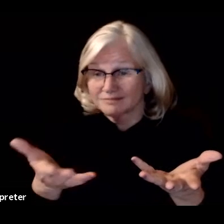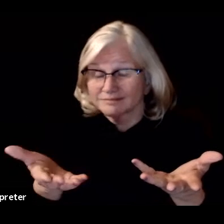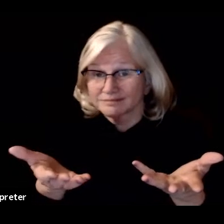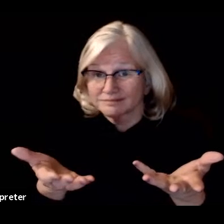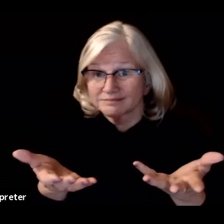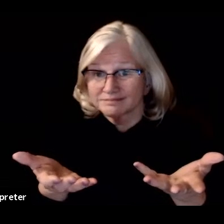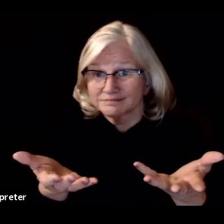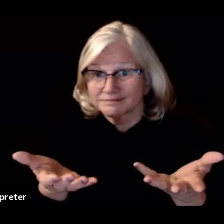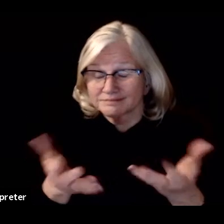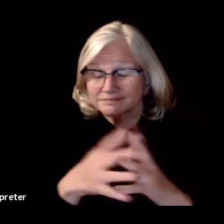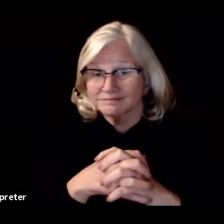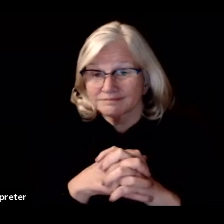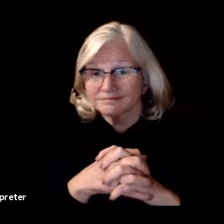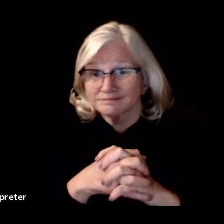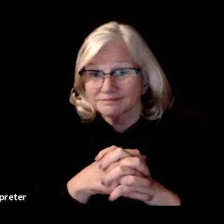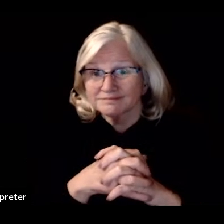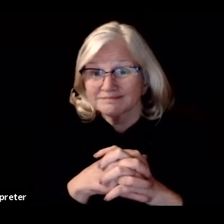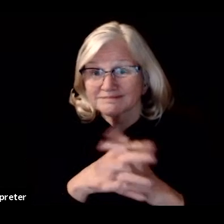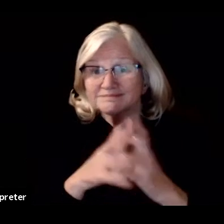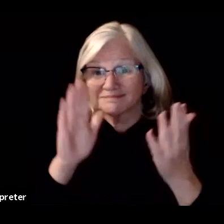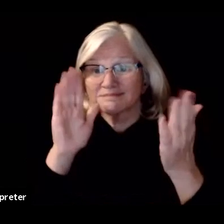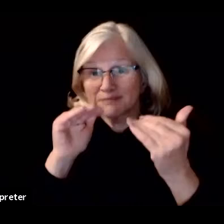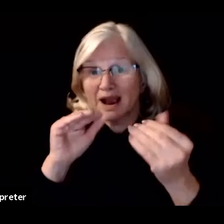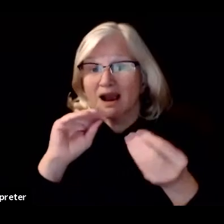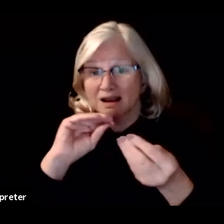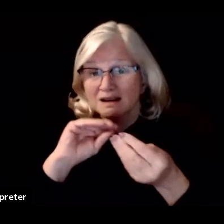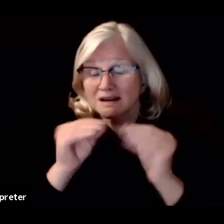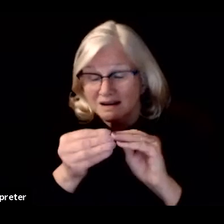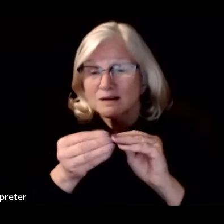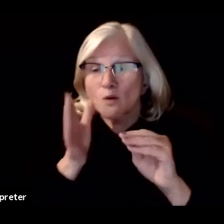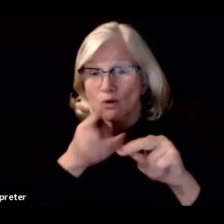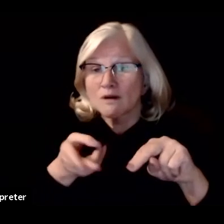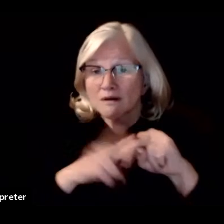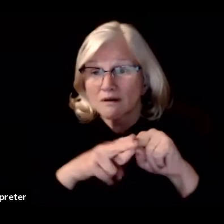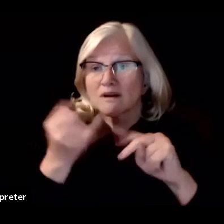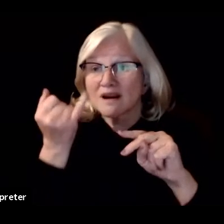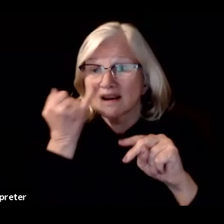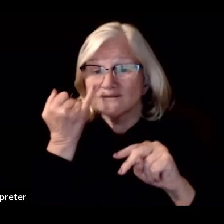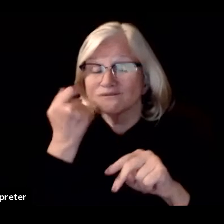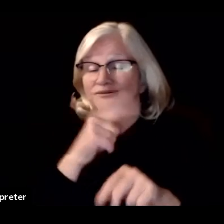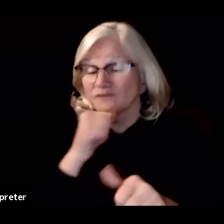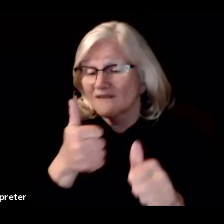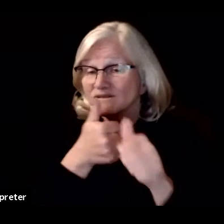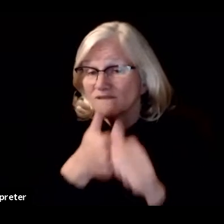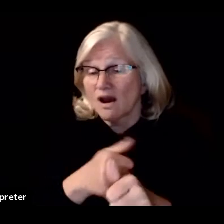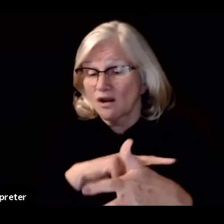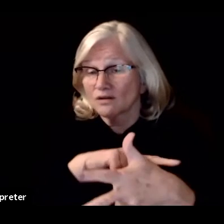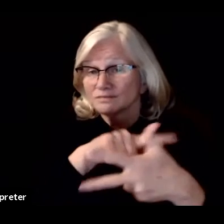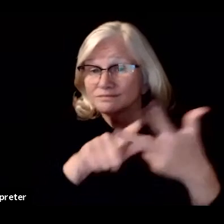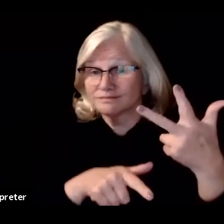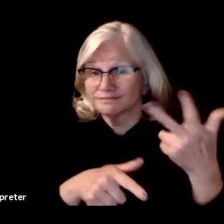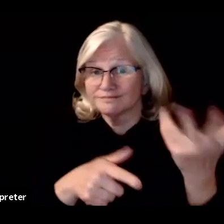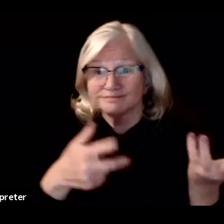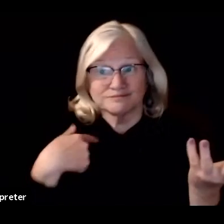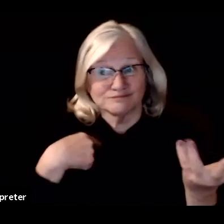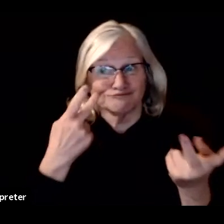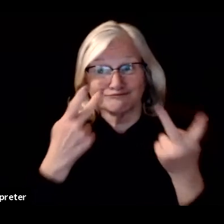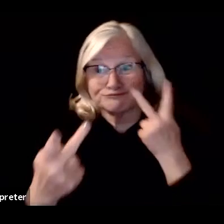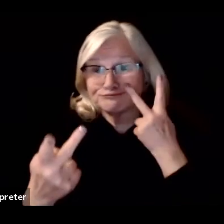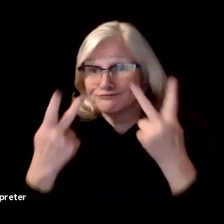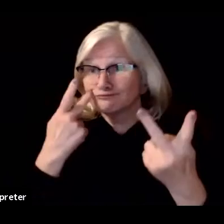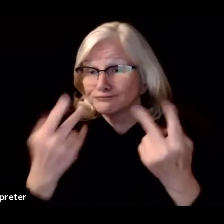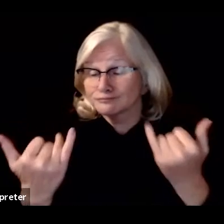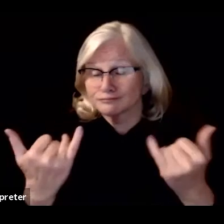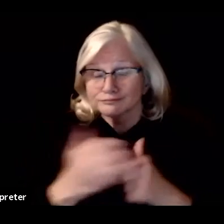then we expect the numbers to keep going up, as we have seen, and we are still not increasing at as fast a rate